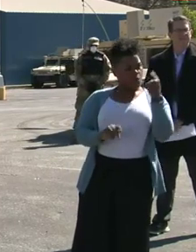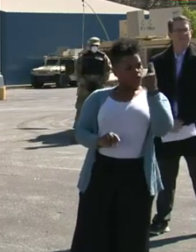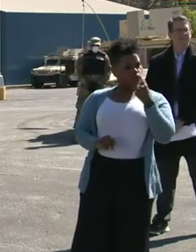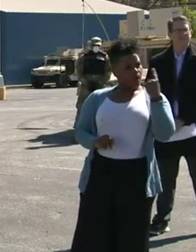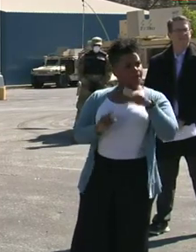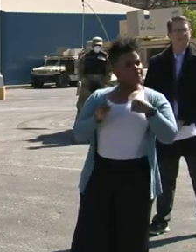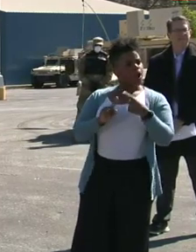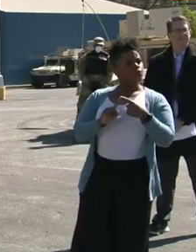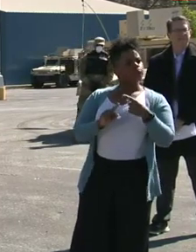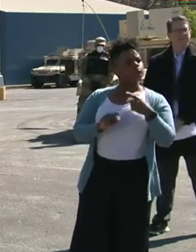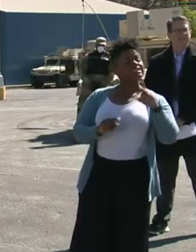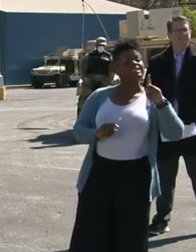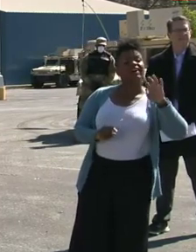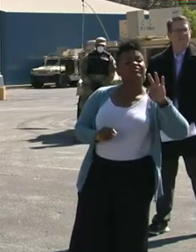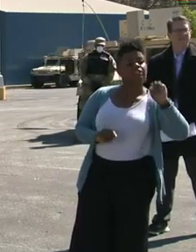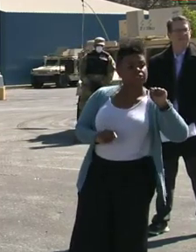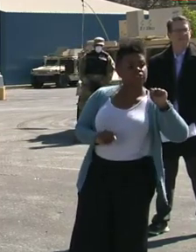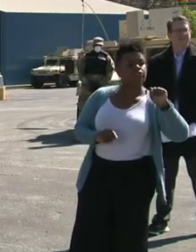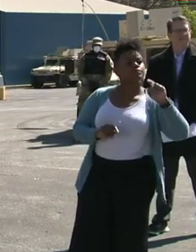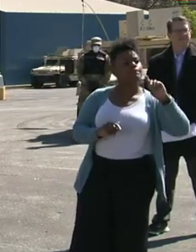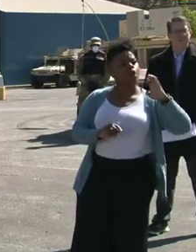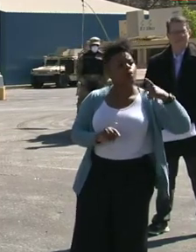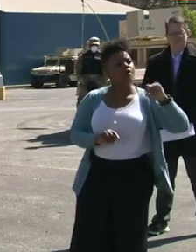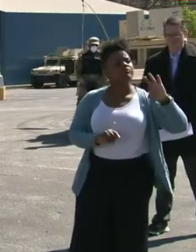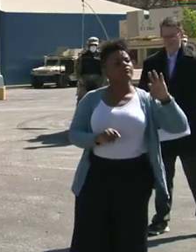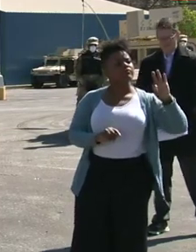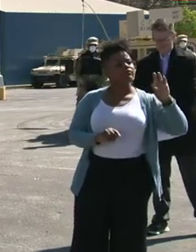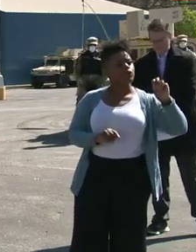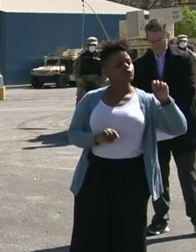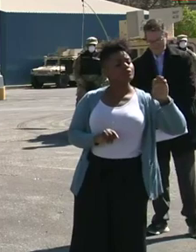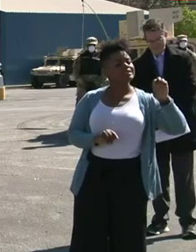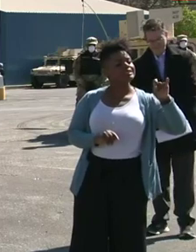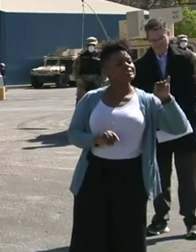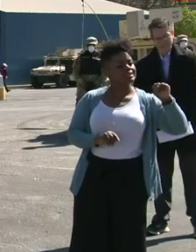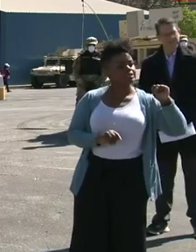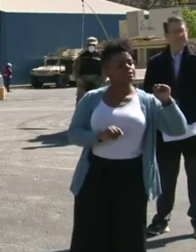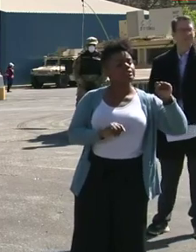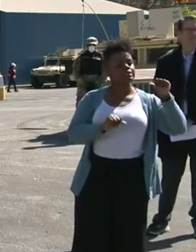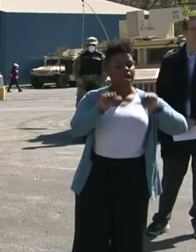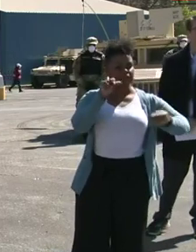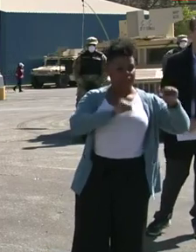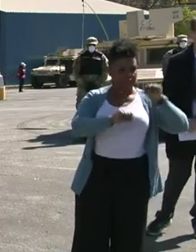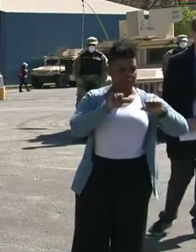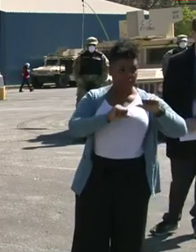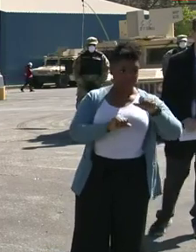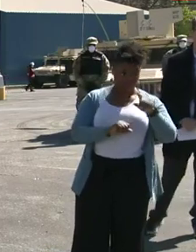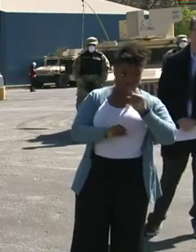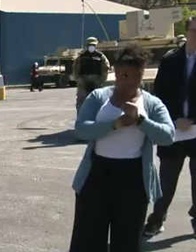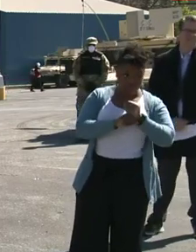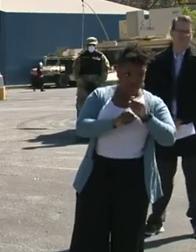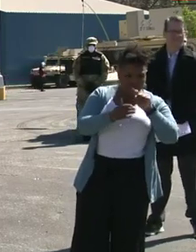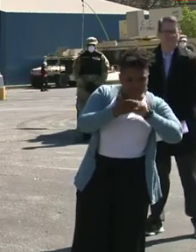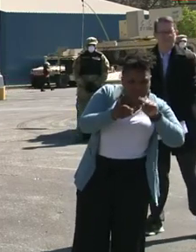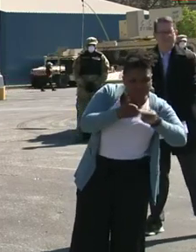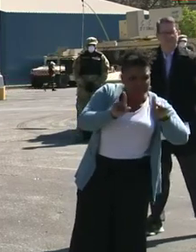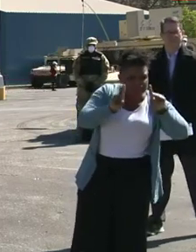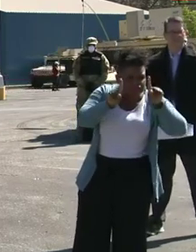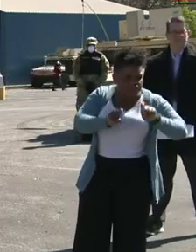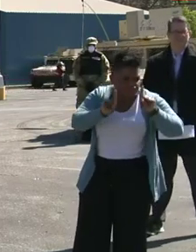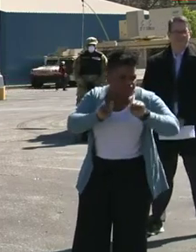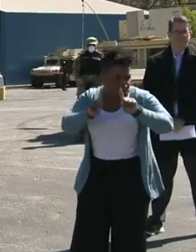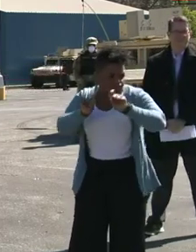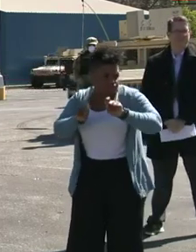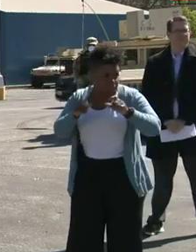Sciences, who is, doing the testing in the labs. Also, their crime scene units are still going to crime scenes, still going